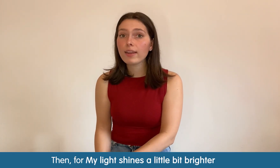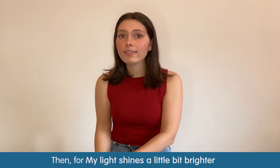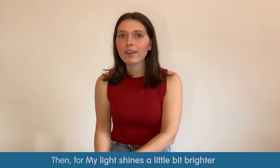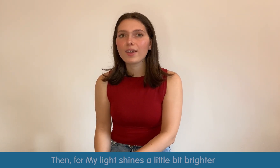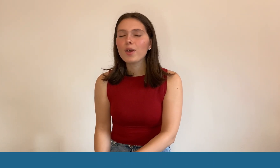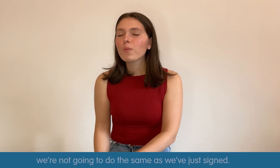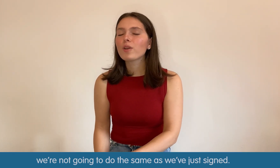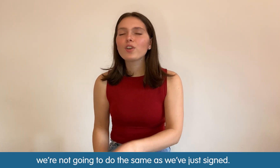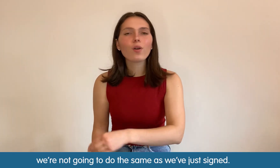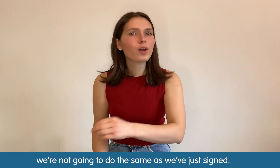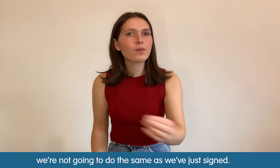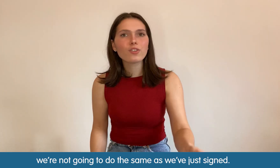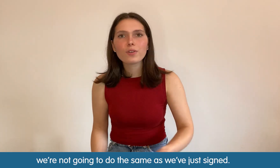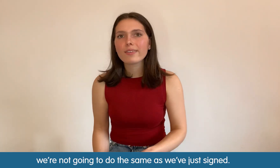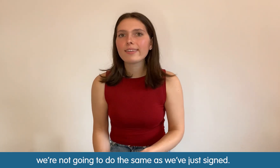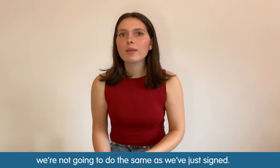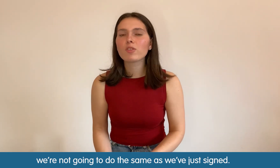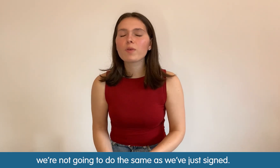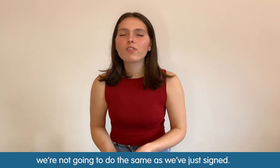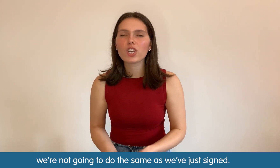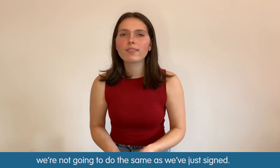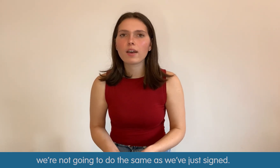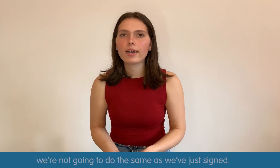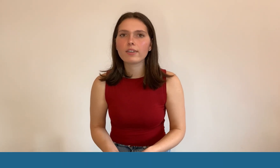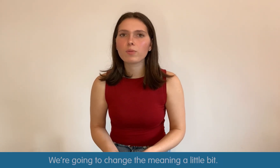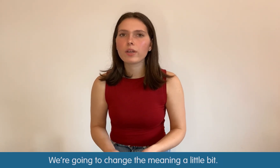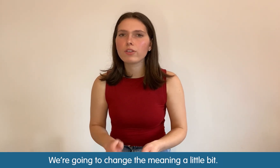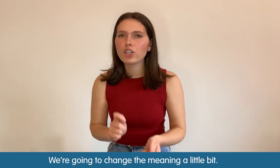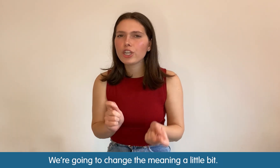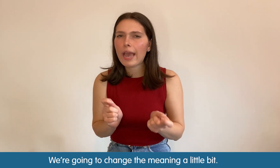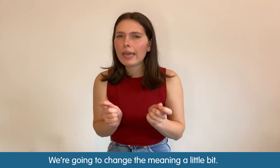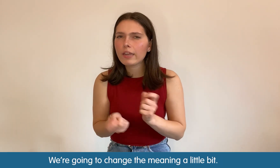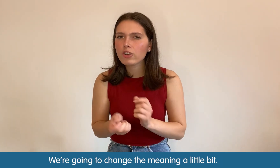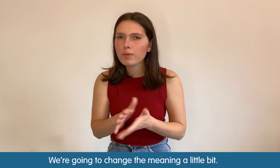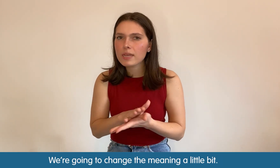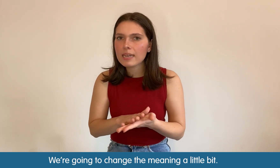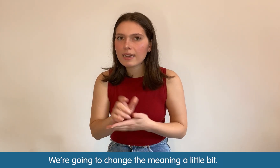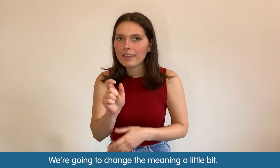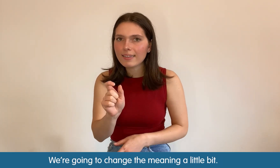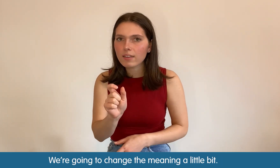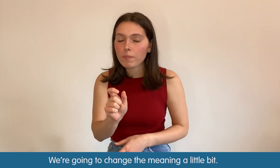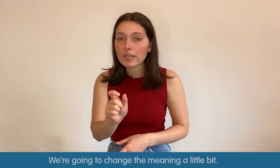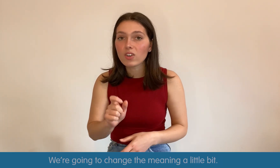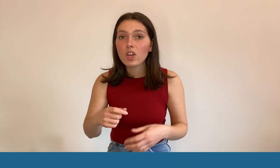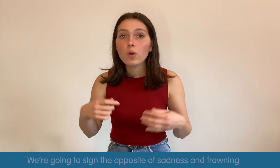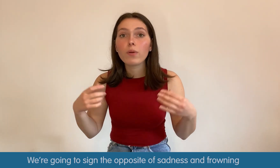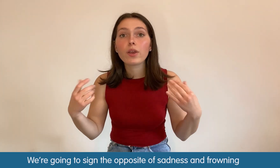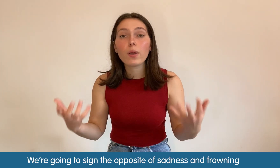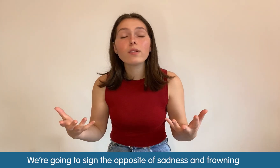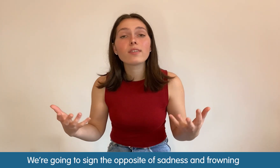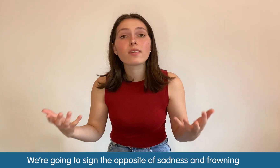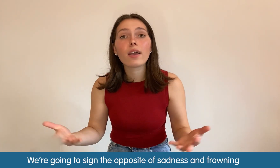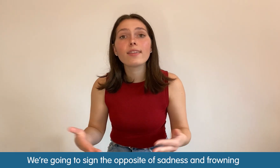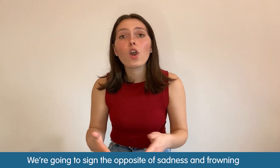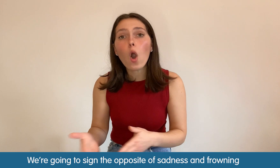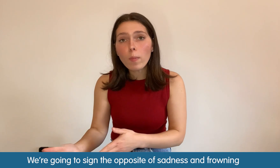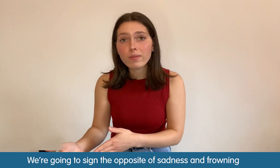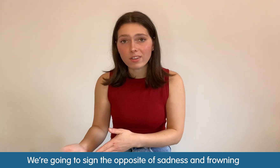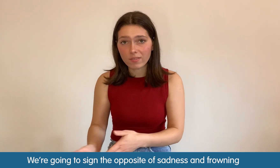brighter, we're not going to do the same as we've just signed. We're going to change the meaning a little bit. We're going to sign the opposite of